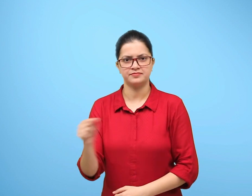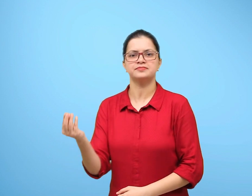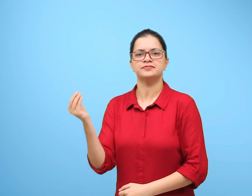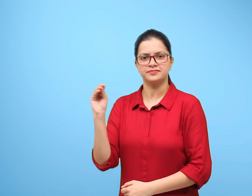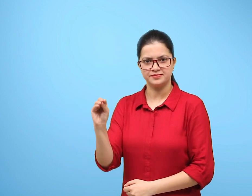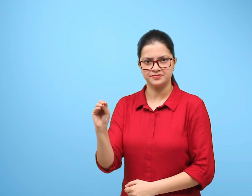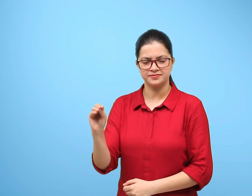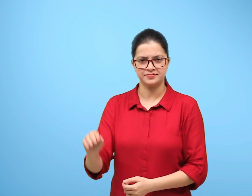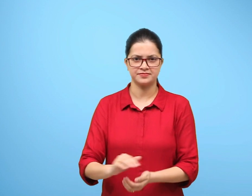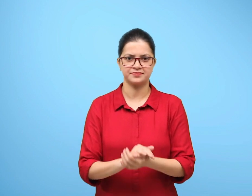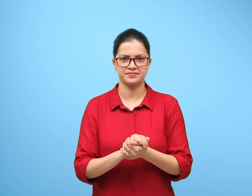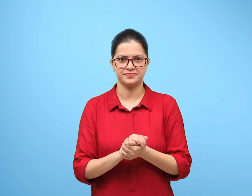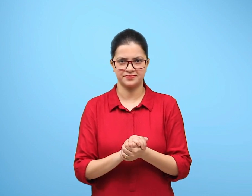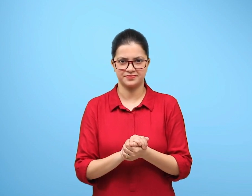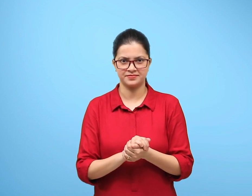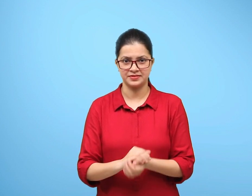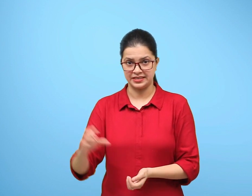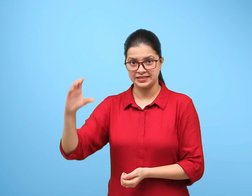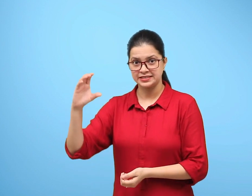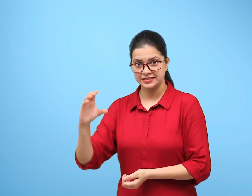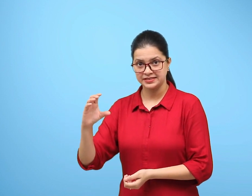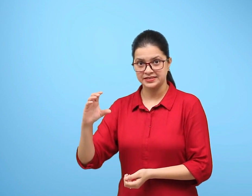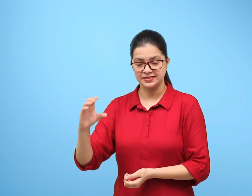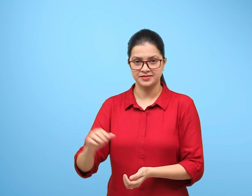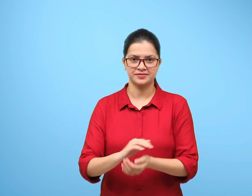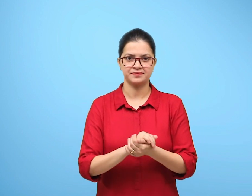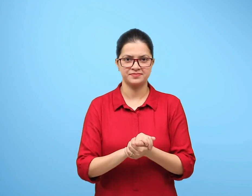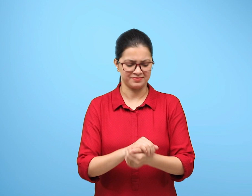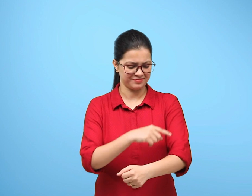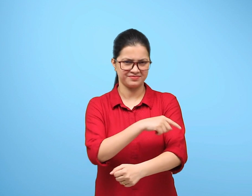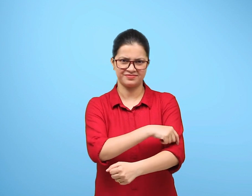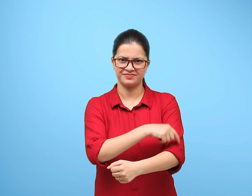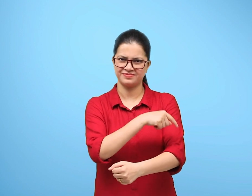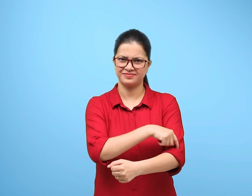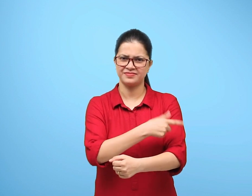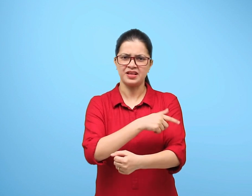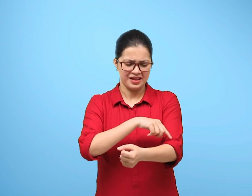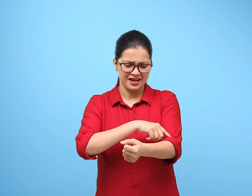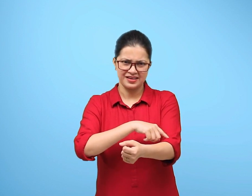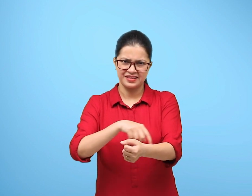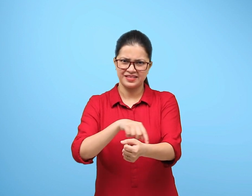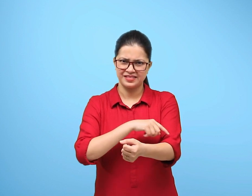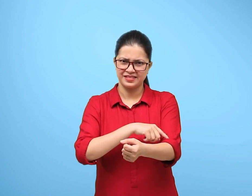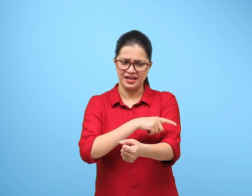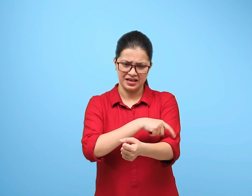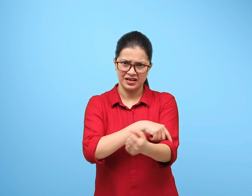blank of the body. C. The bones at the elbow are joined by